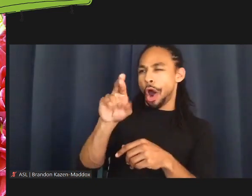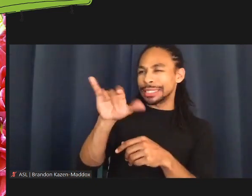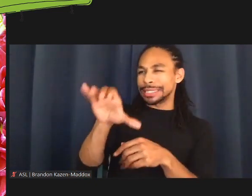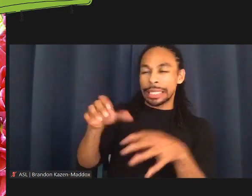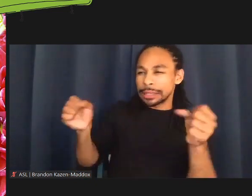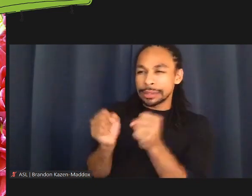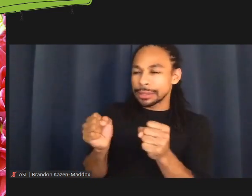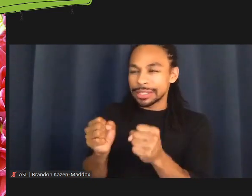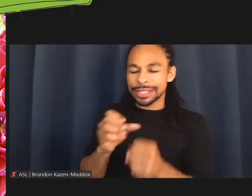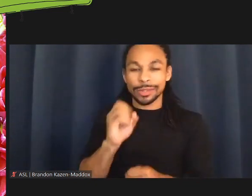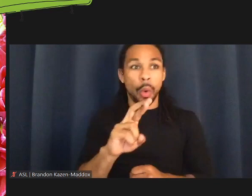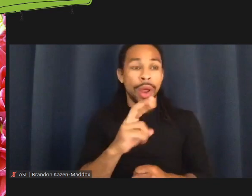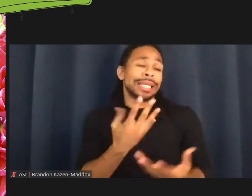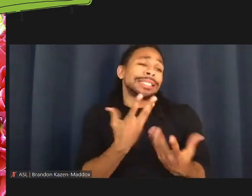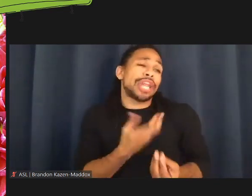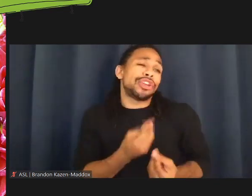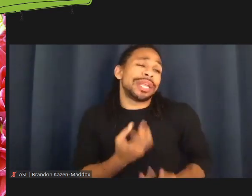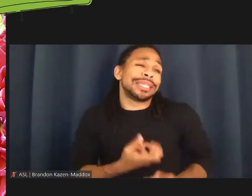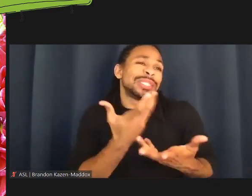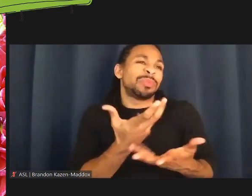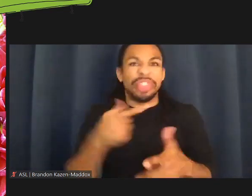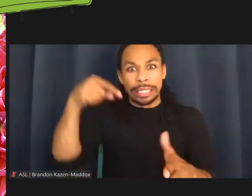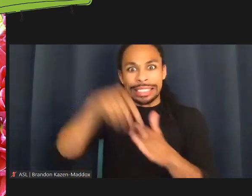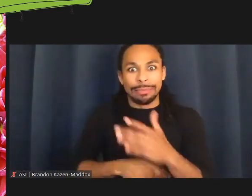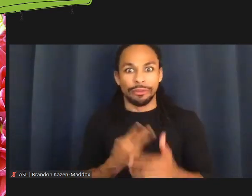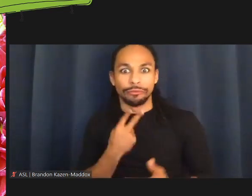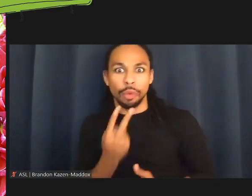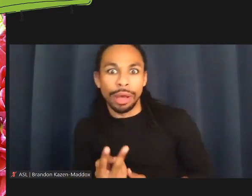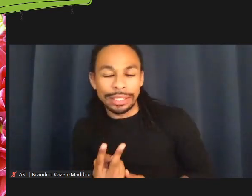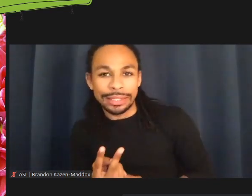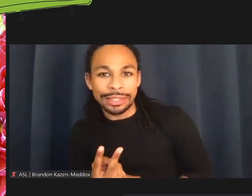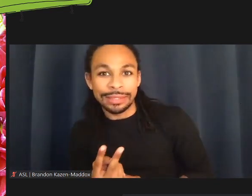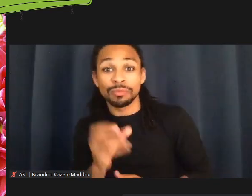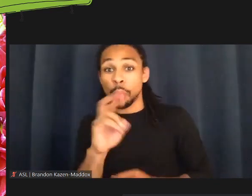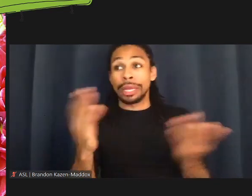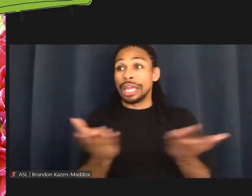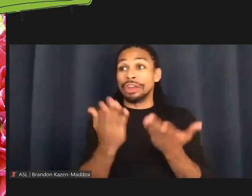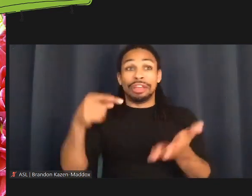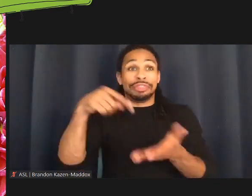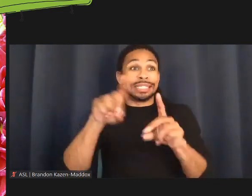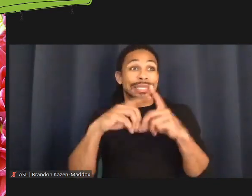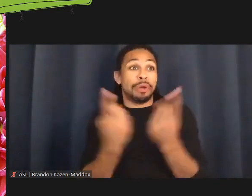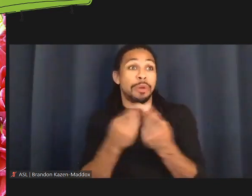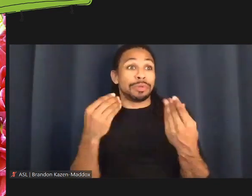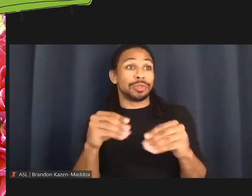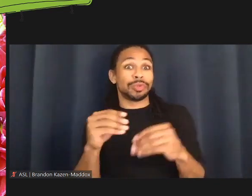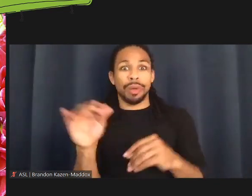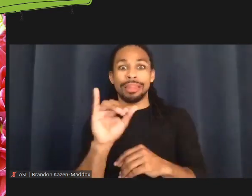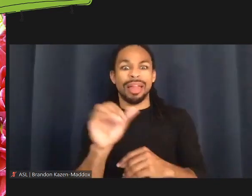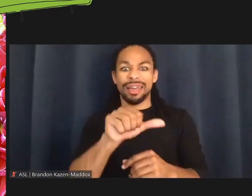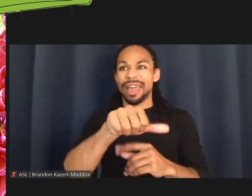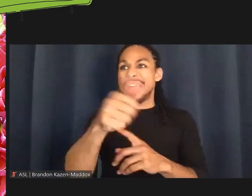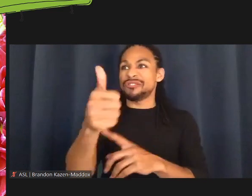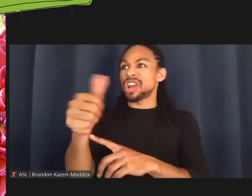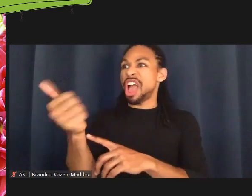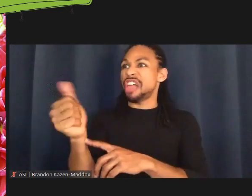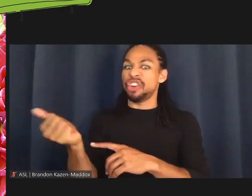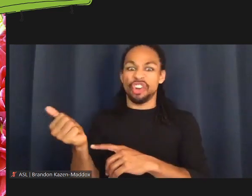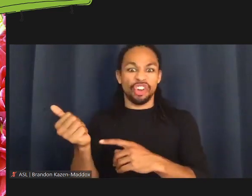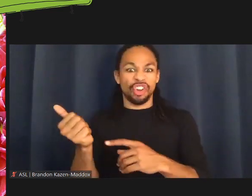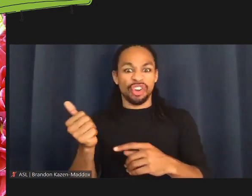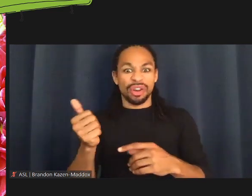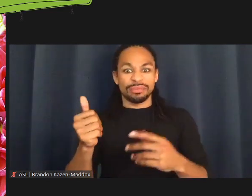in baritone. And here in this department store, like every other I'd found it,